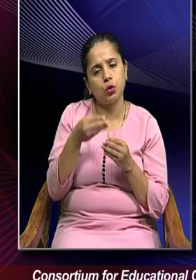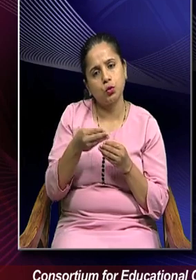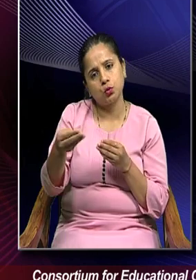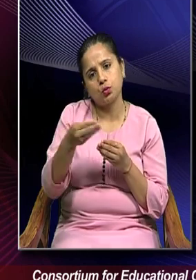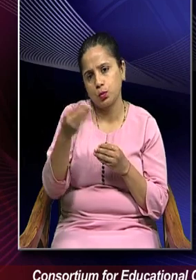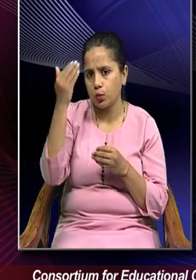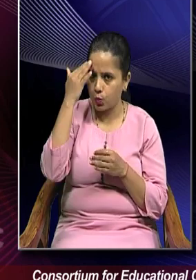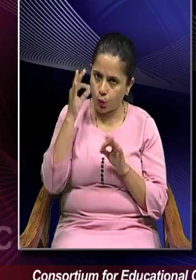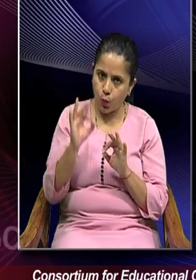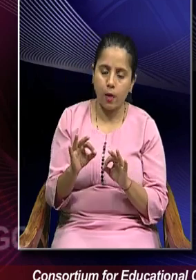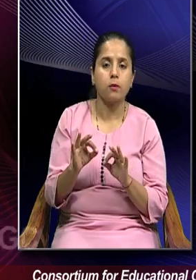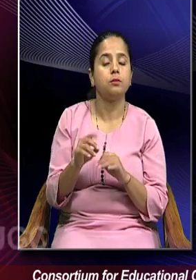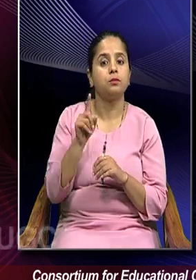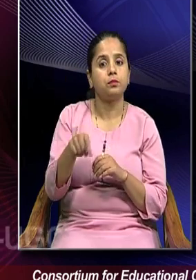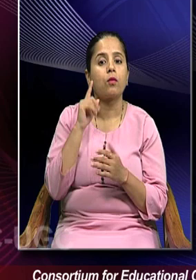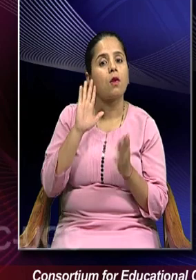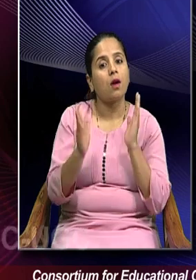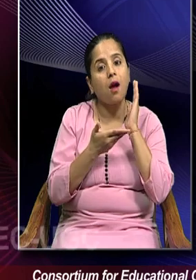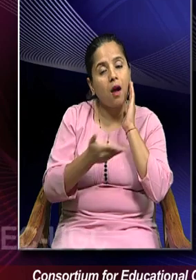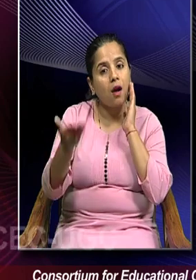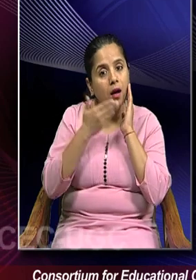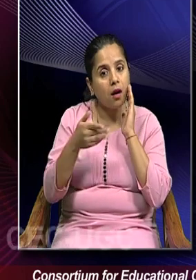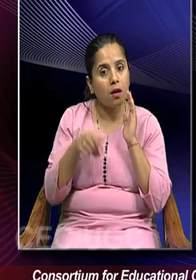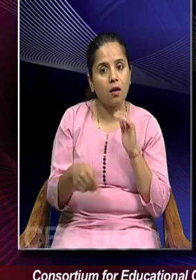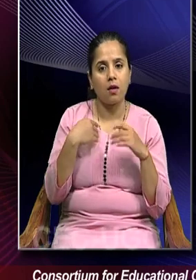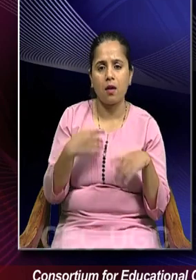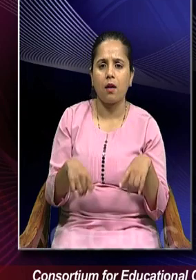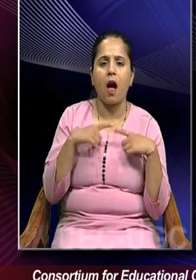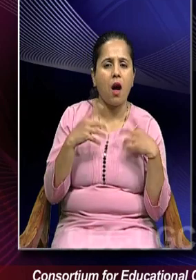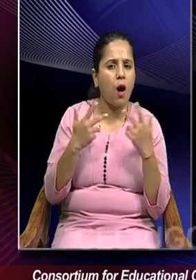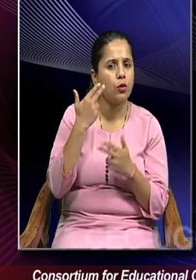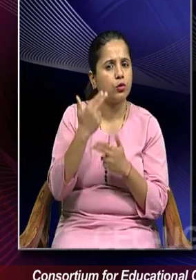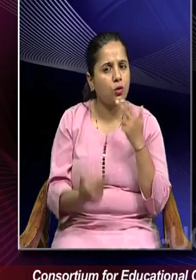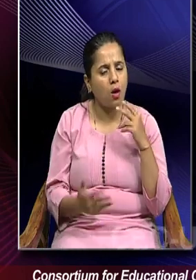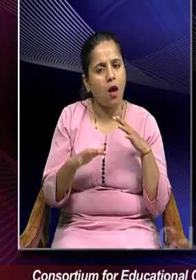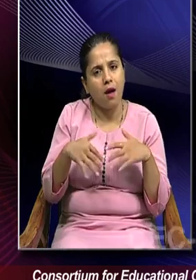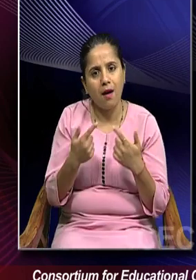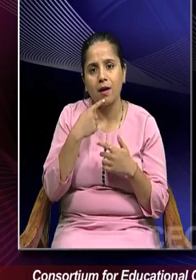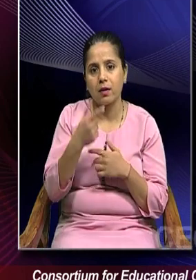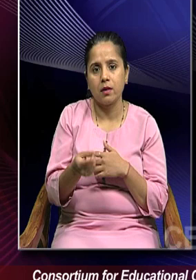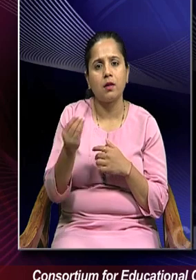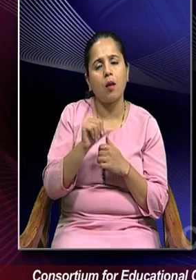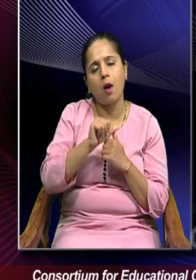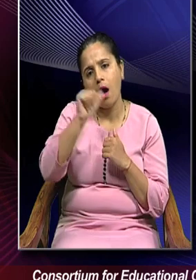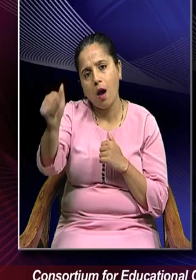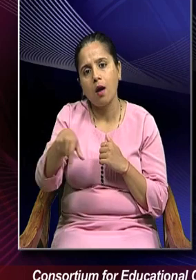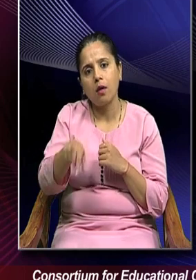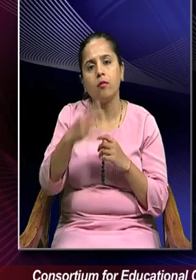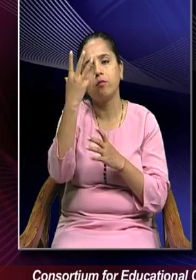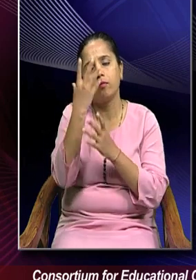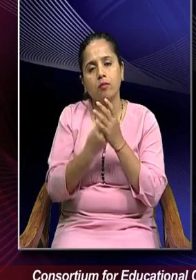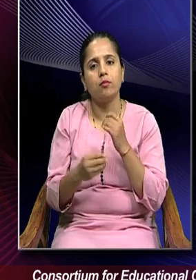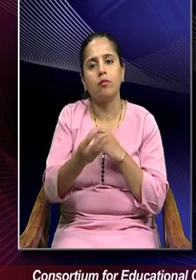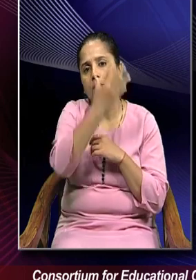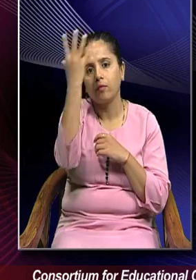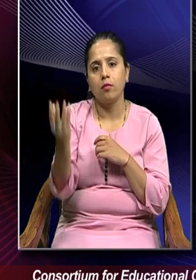soon. And the songs of the films like Zindagi Kaisi Hai Paheli Hai and Kahin Dur Jab Din Dhal Jaye, they